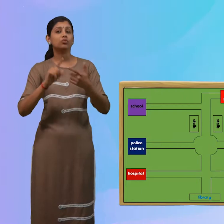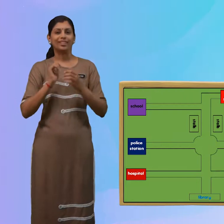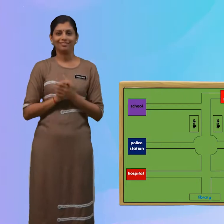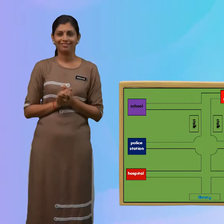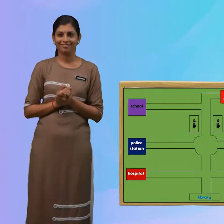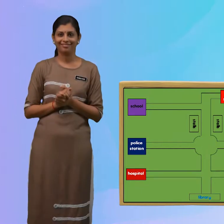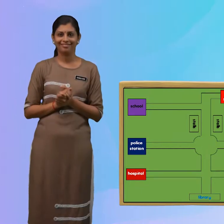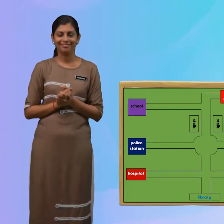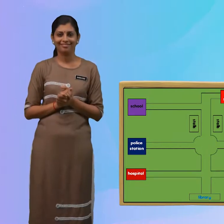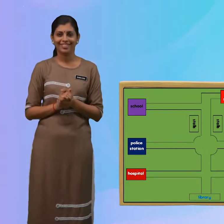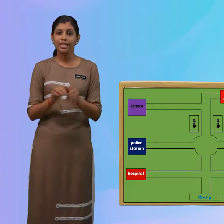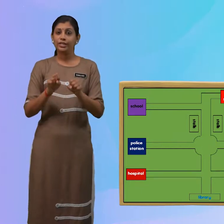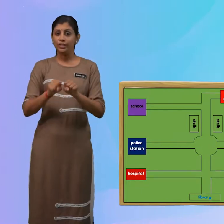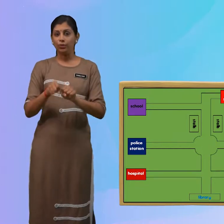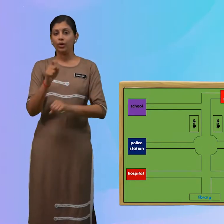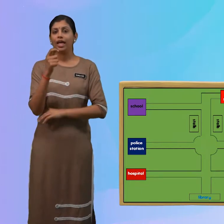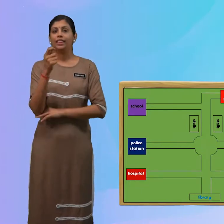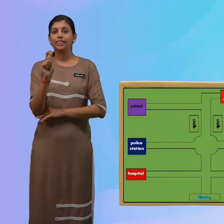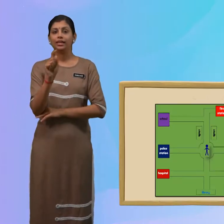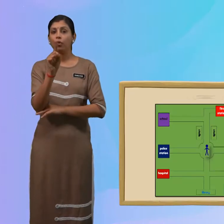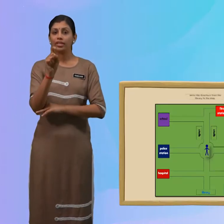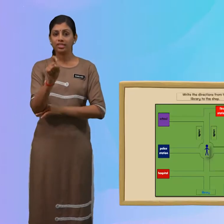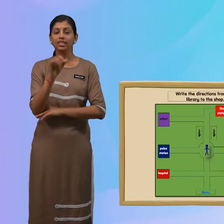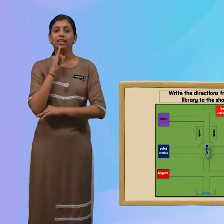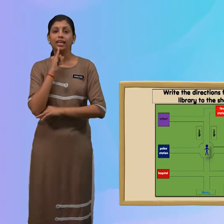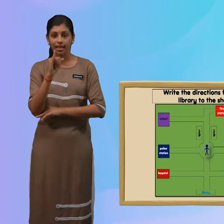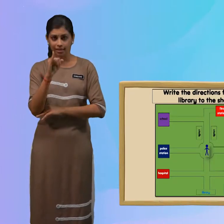one. So, the question is,